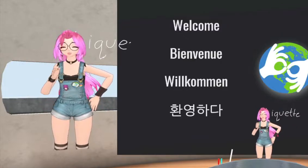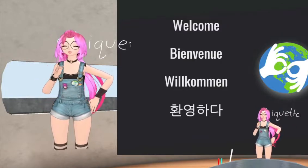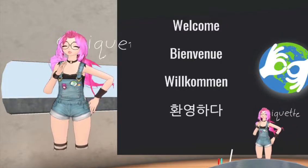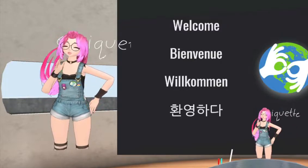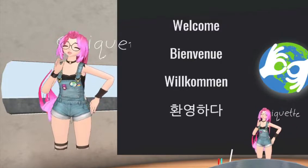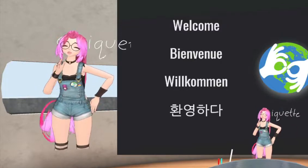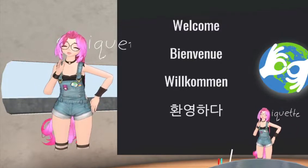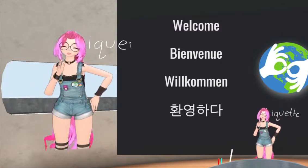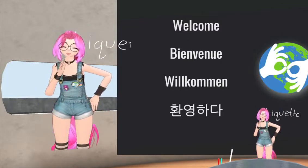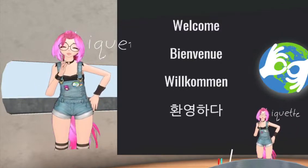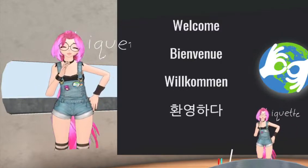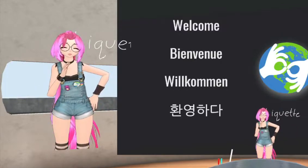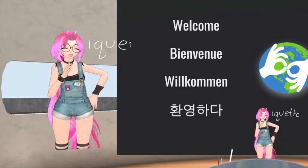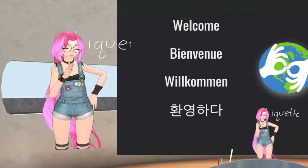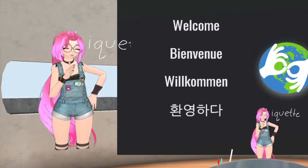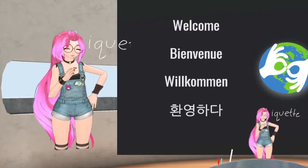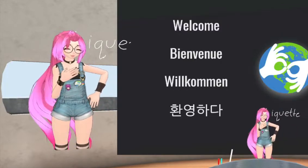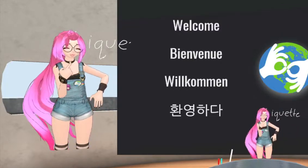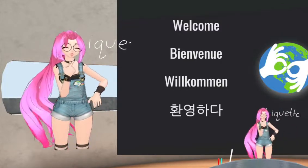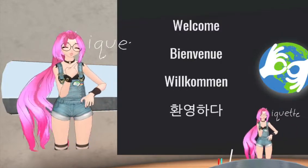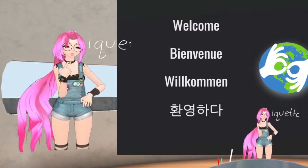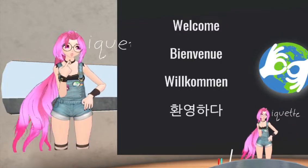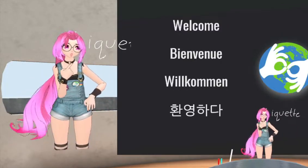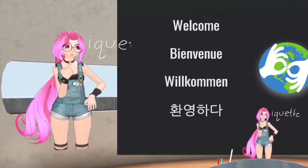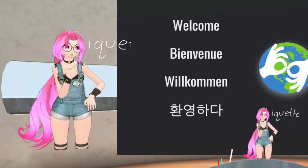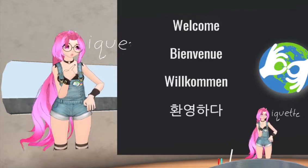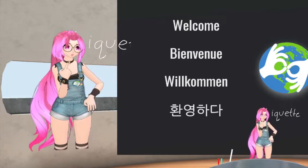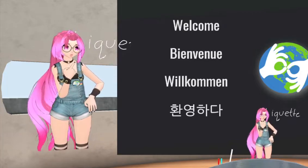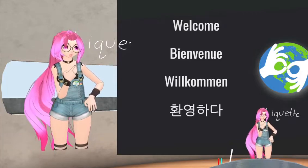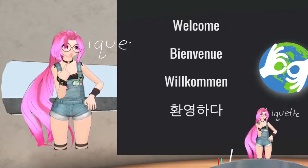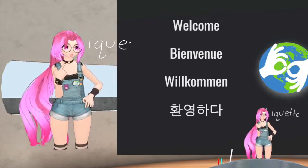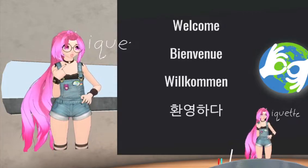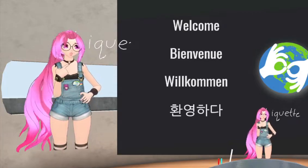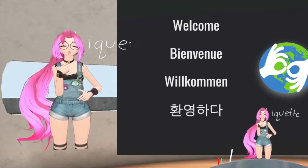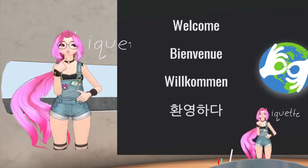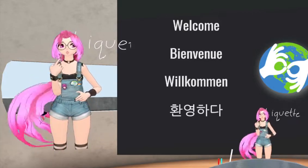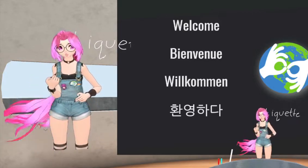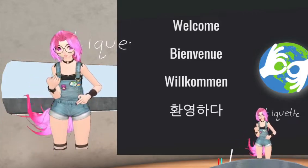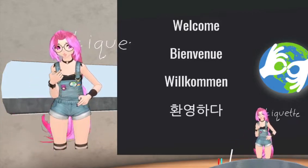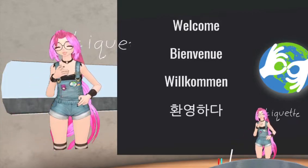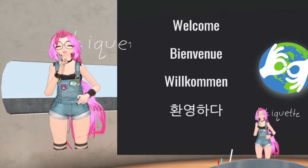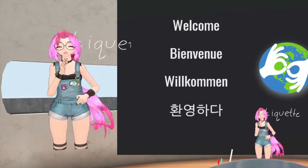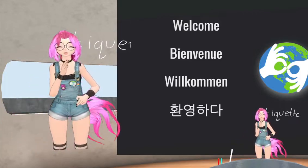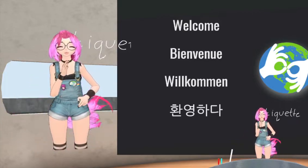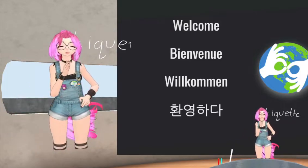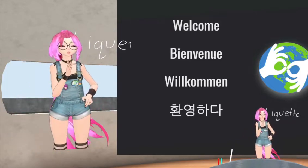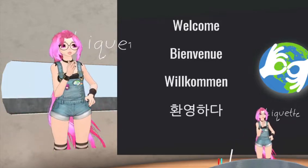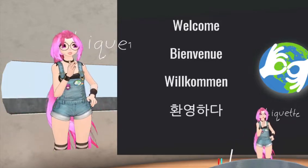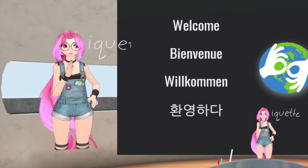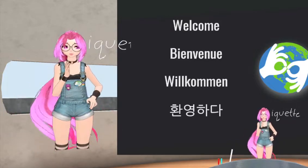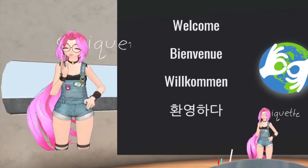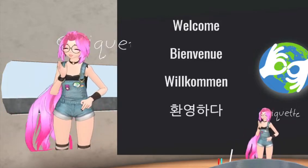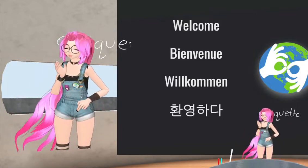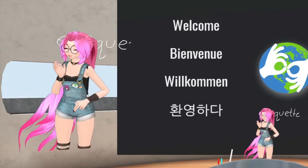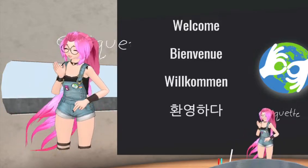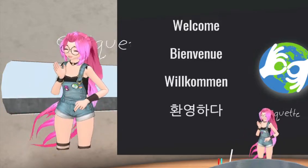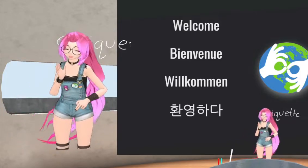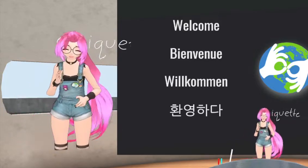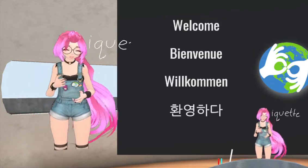need to know very quickly, everyone else is leaving and they need to know right away. But 99% of the time, you never want to invade